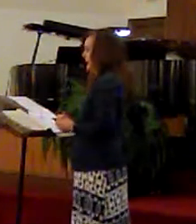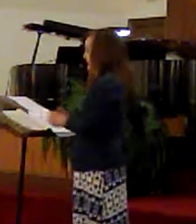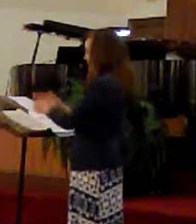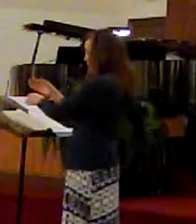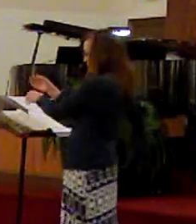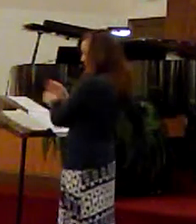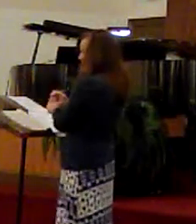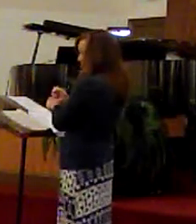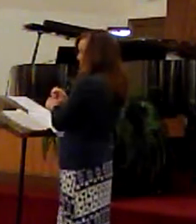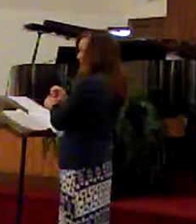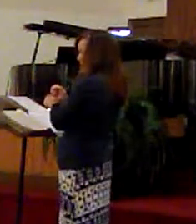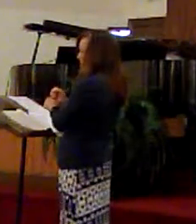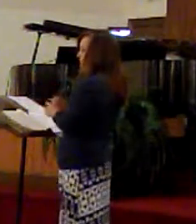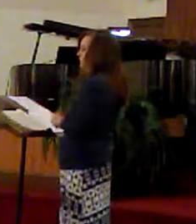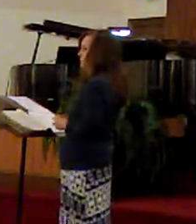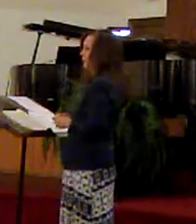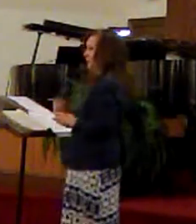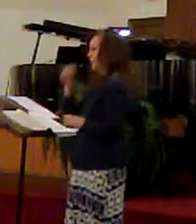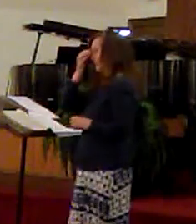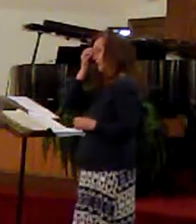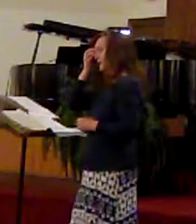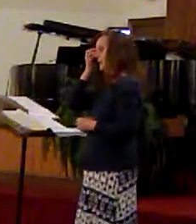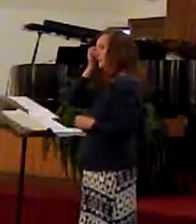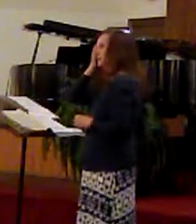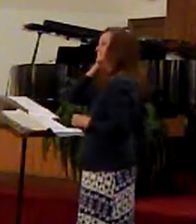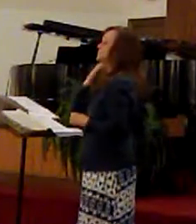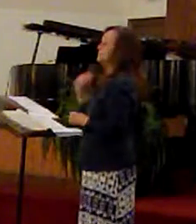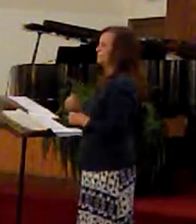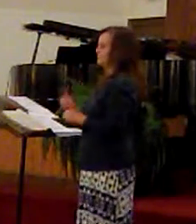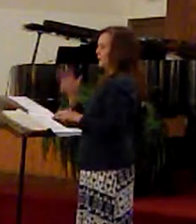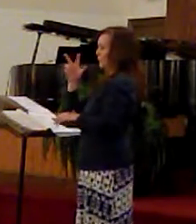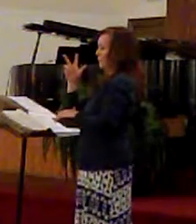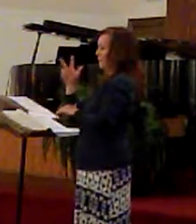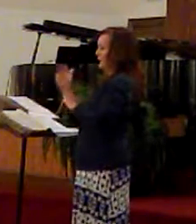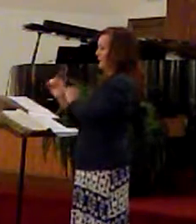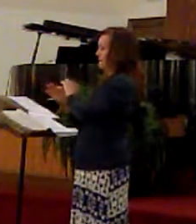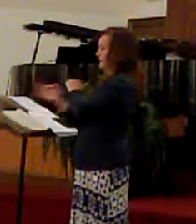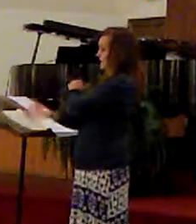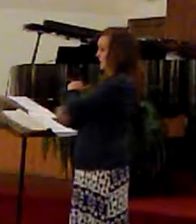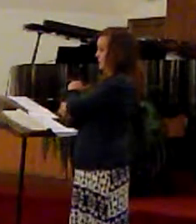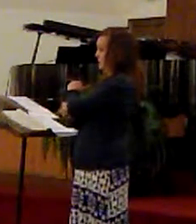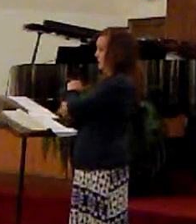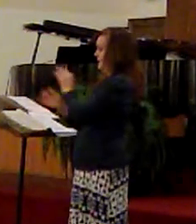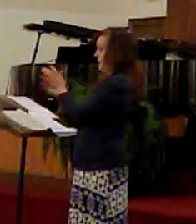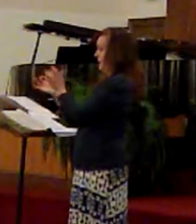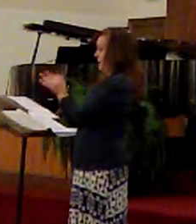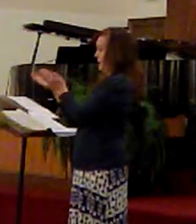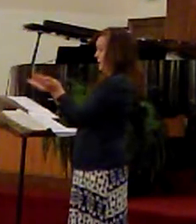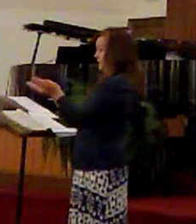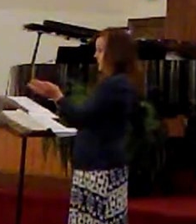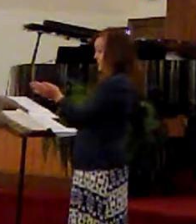let me give you three basic tenets of Bible study. Three foundations, if you will, of Bible study.